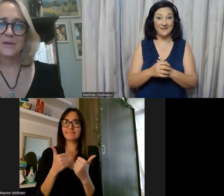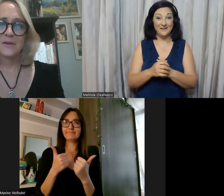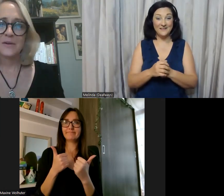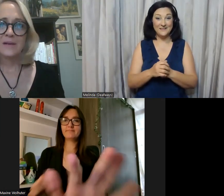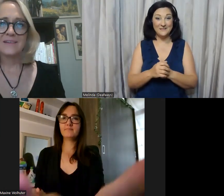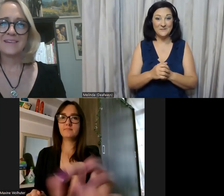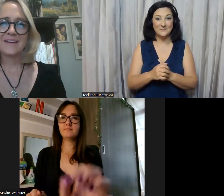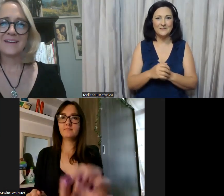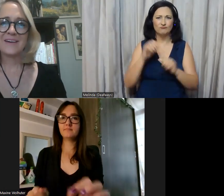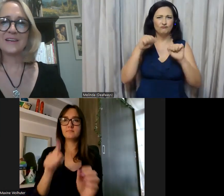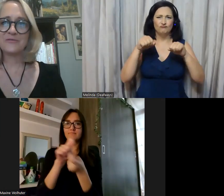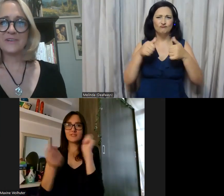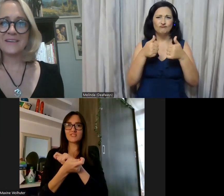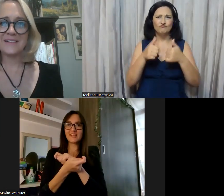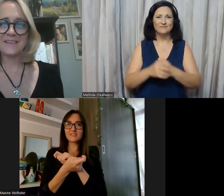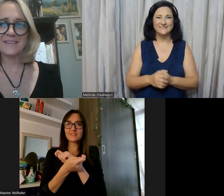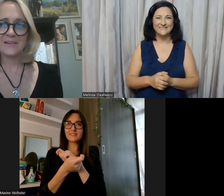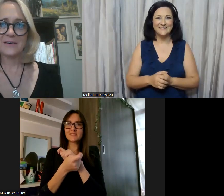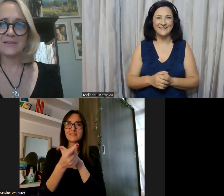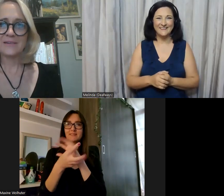is it fine like okay. that?